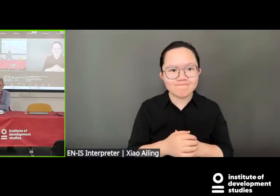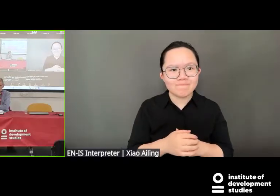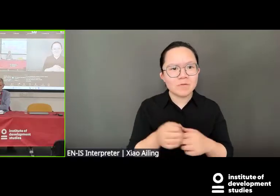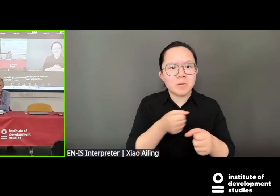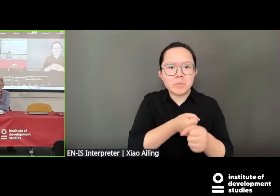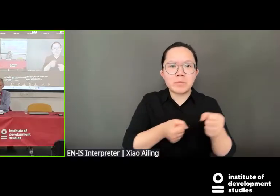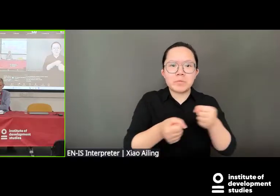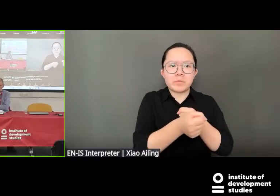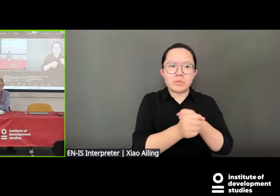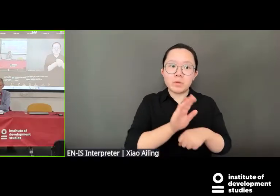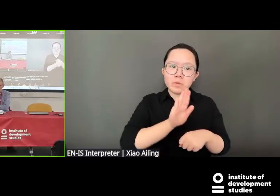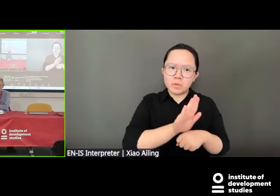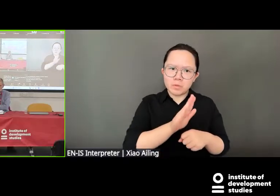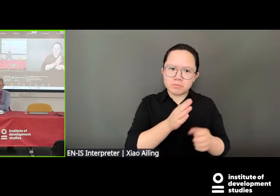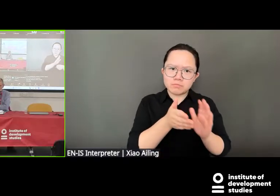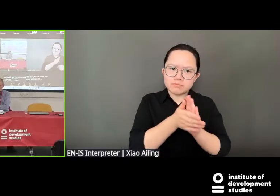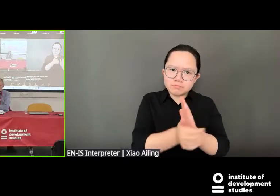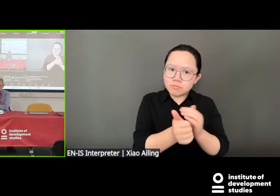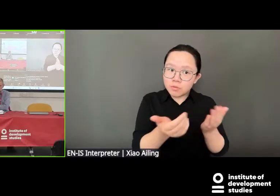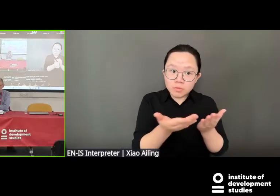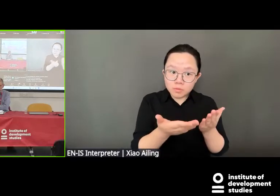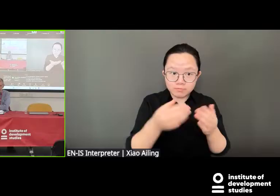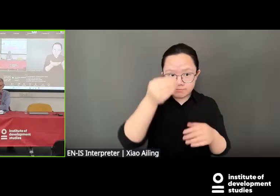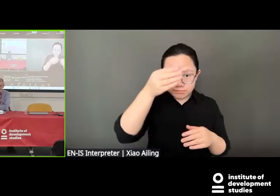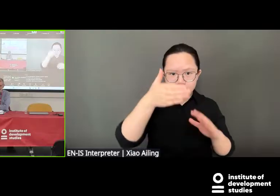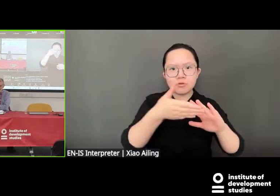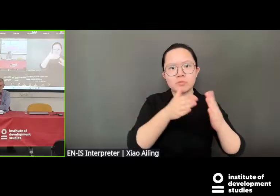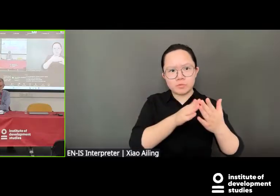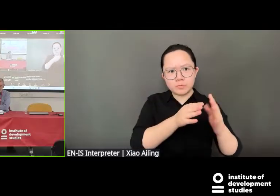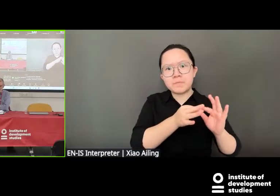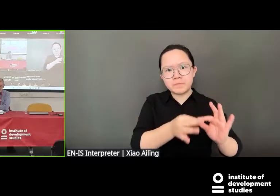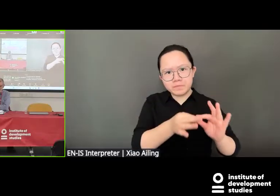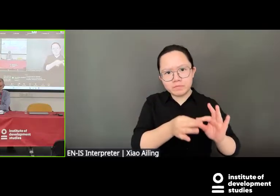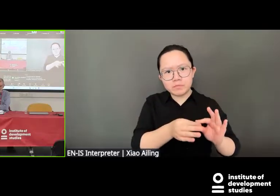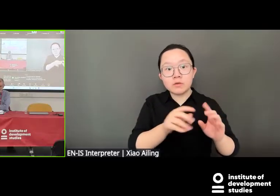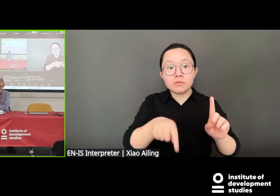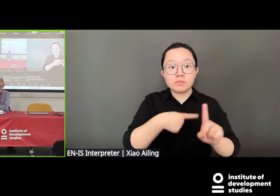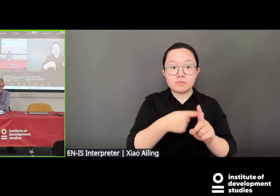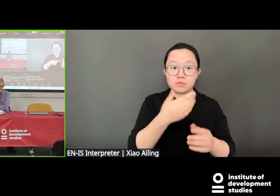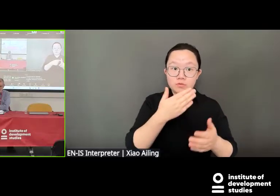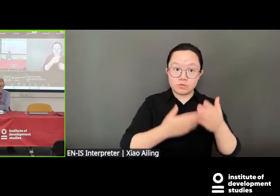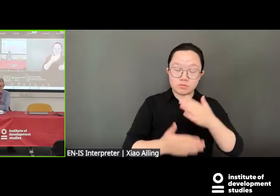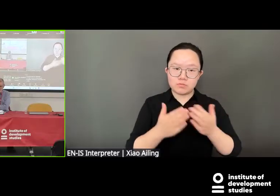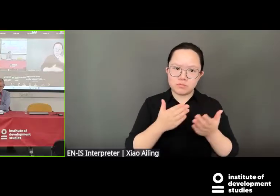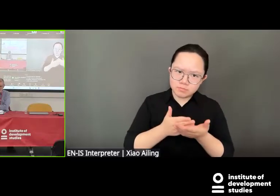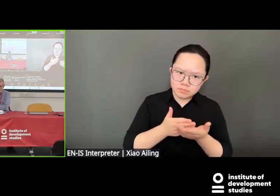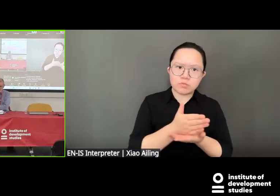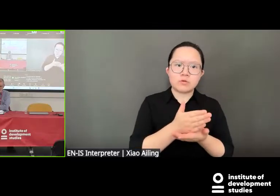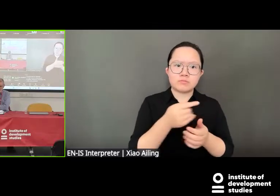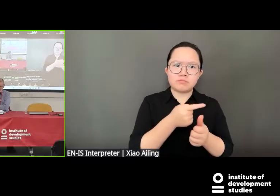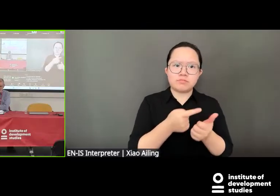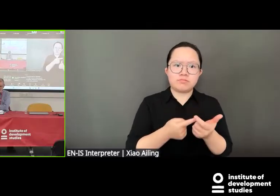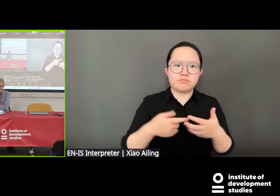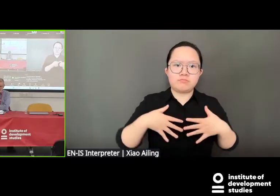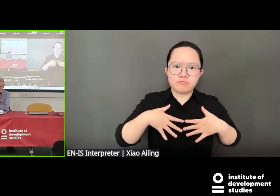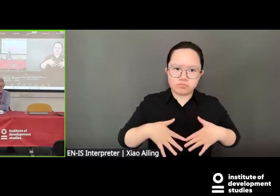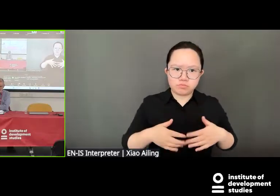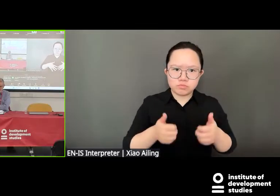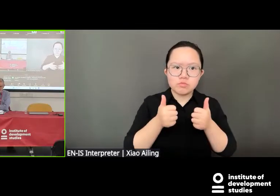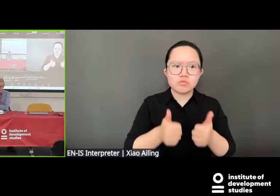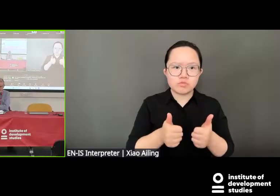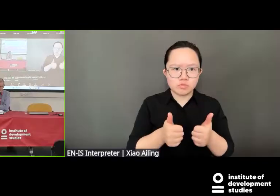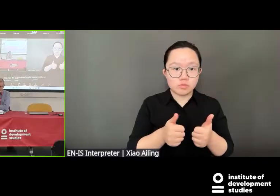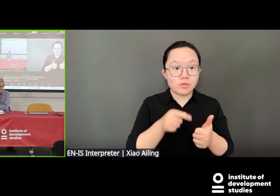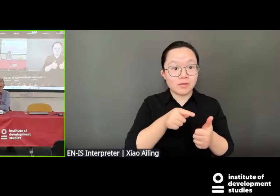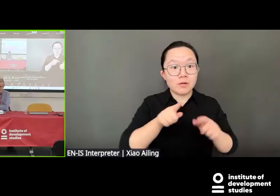disability rights and a willingness to learn new skills were prioritized. The peer researchers received research